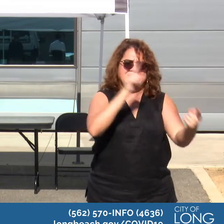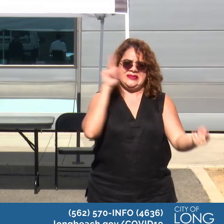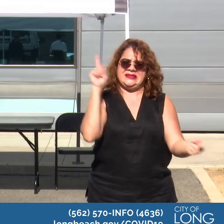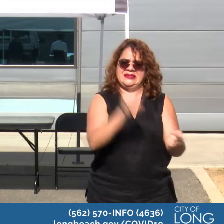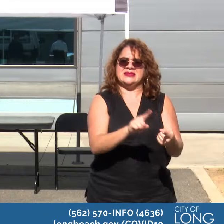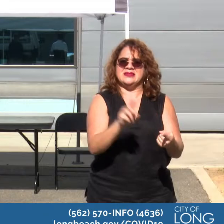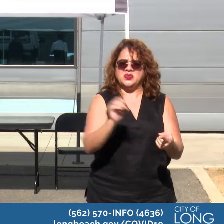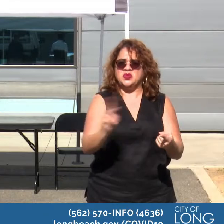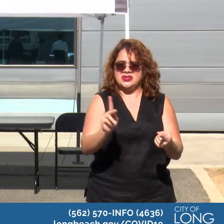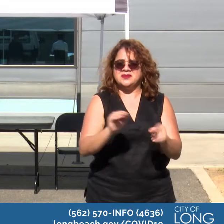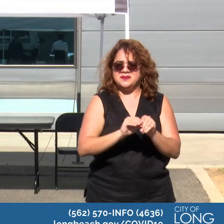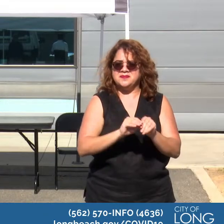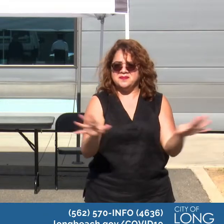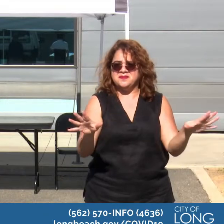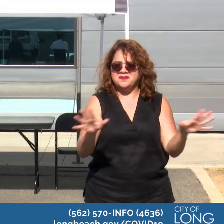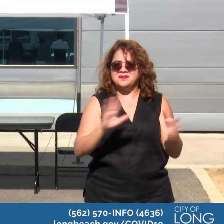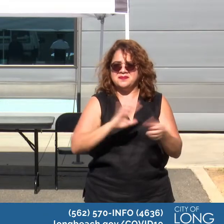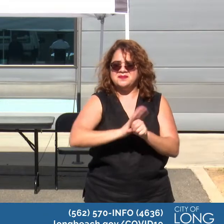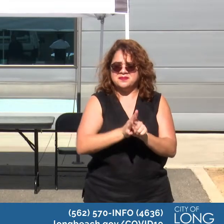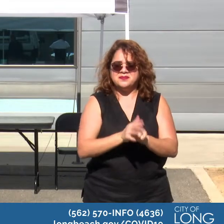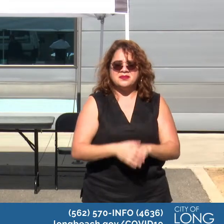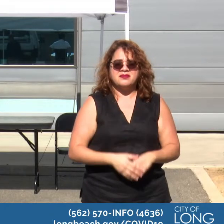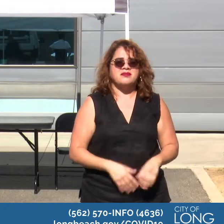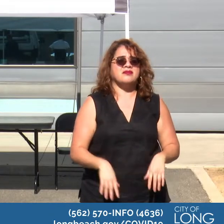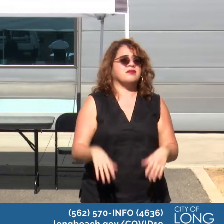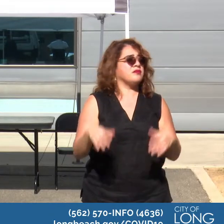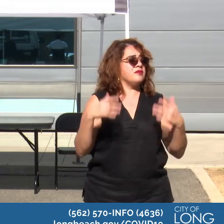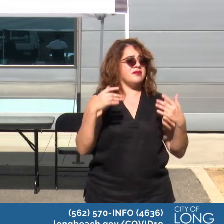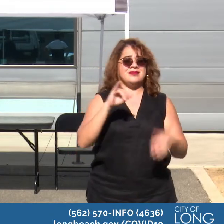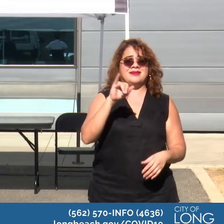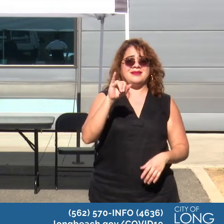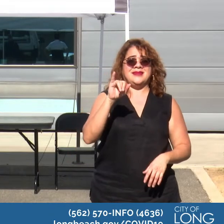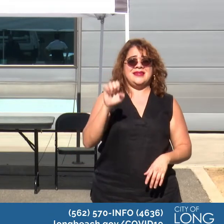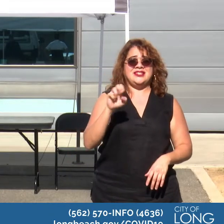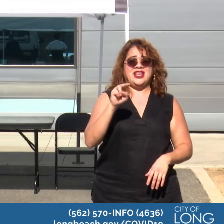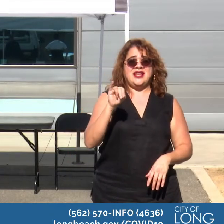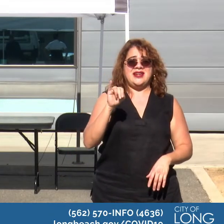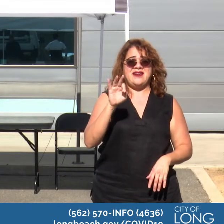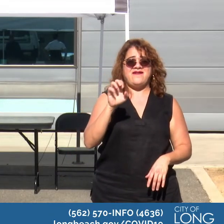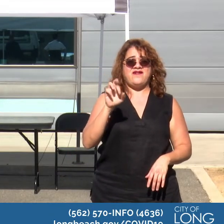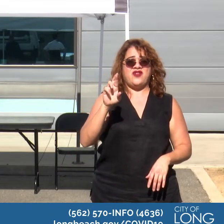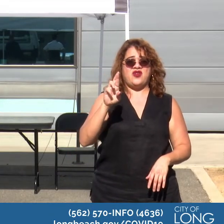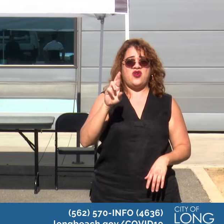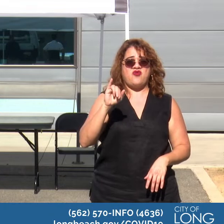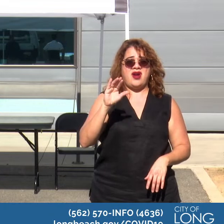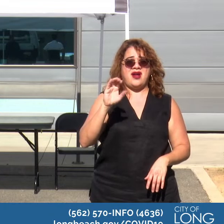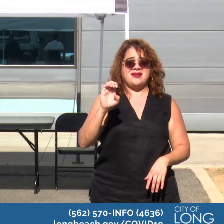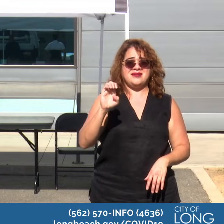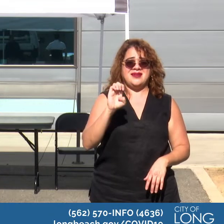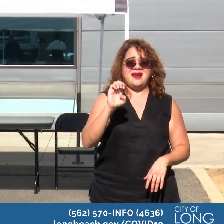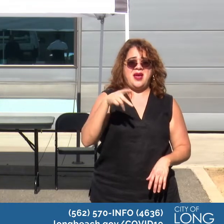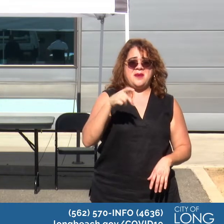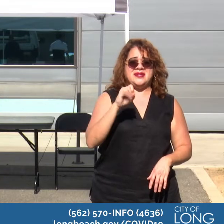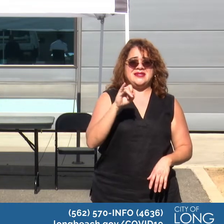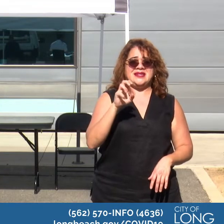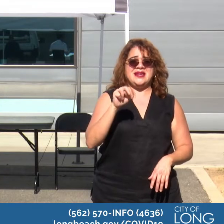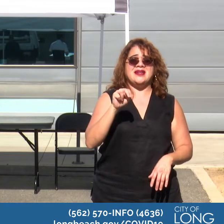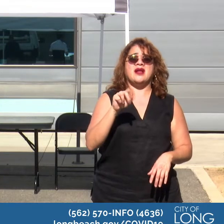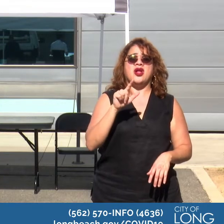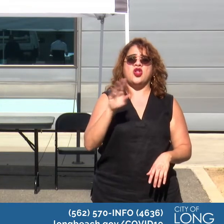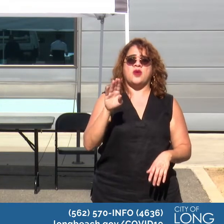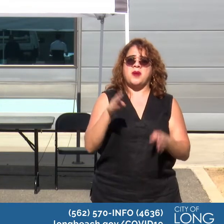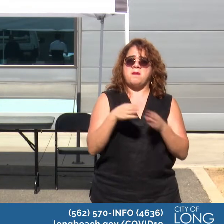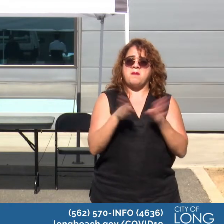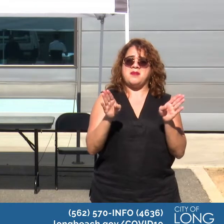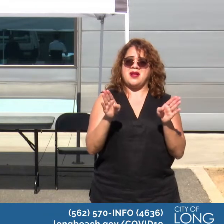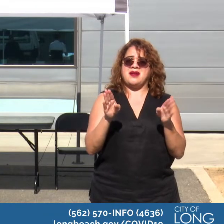is good afternoon. I'm Jennifer Rice Epstein, the Public Affairs Officer with the Long Beach Health Department. I'll be reading questions from the media, and these first